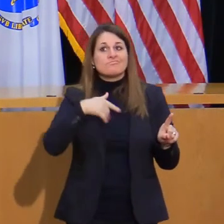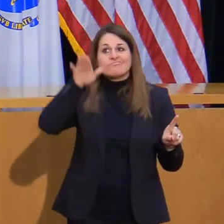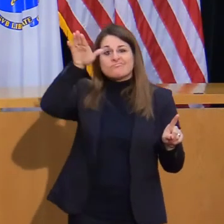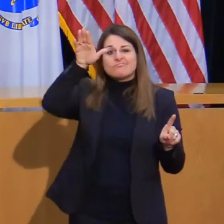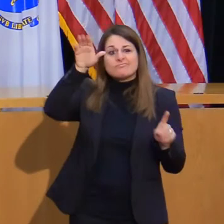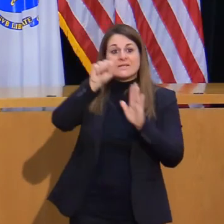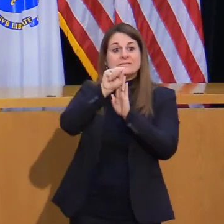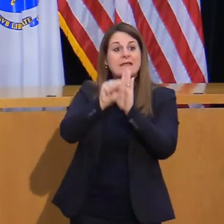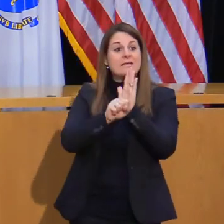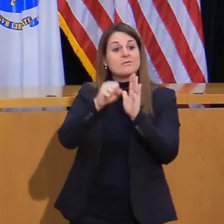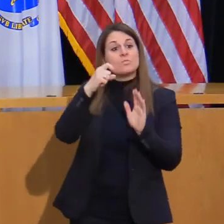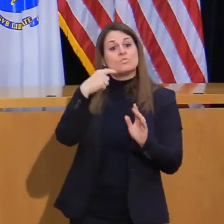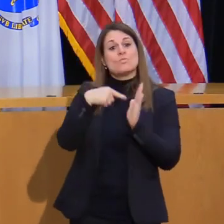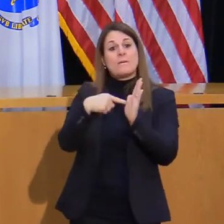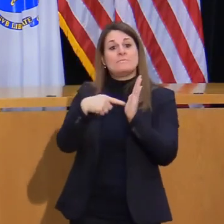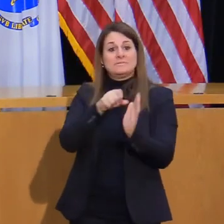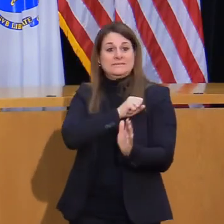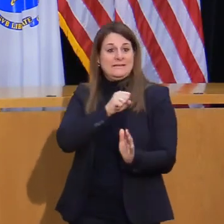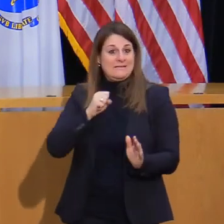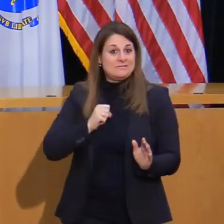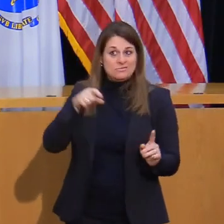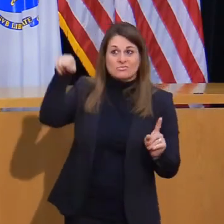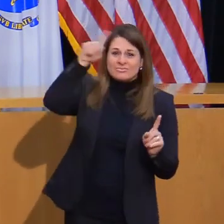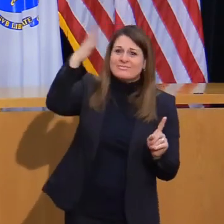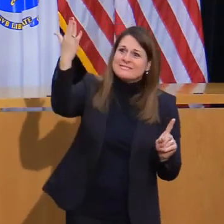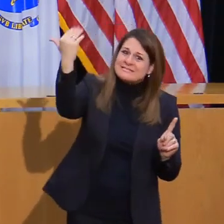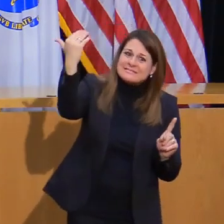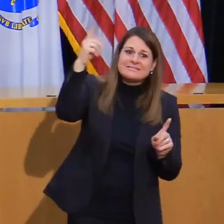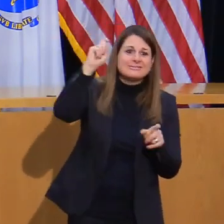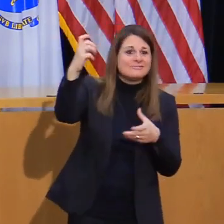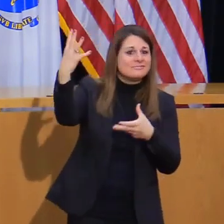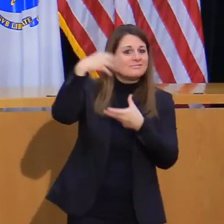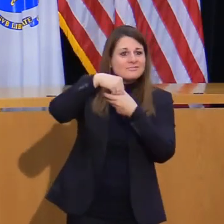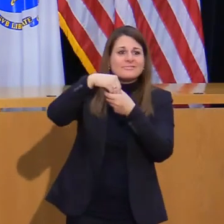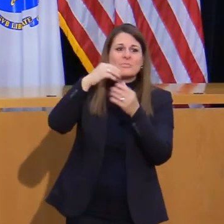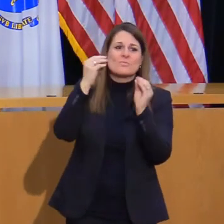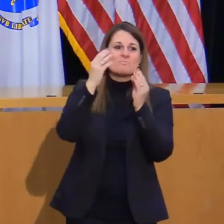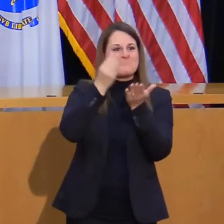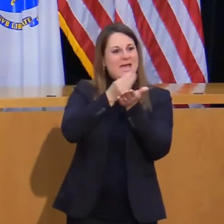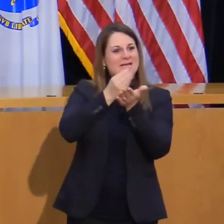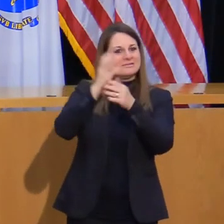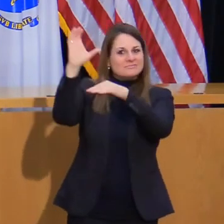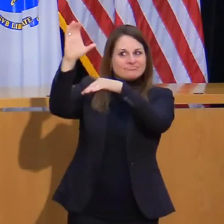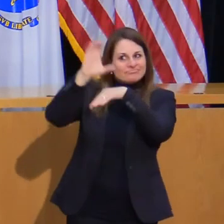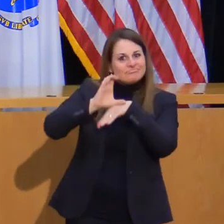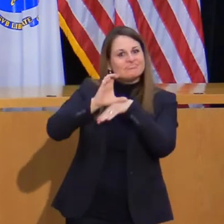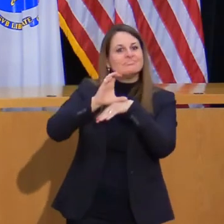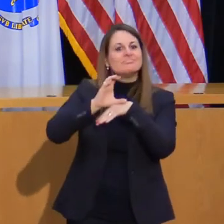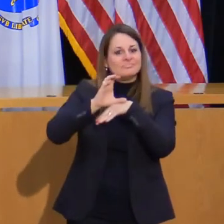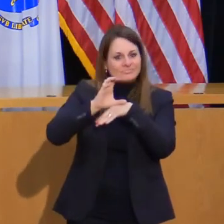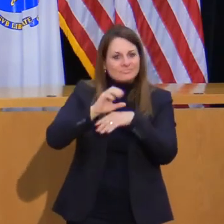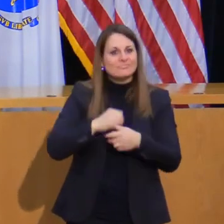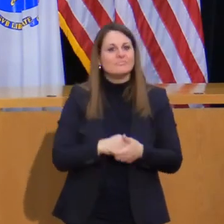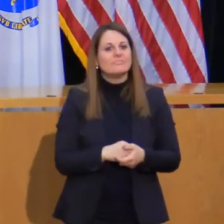incorporating that into the planning that we're doing with respect to how we do allocate federal resources that are part of the ARP.